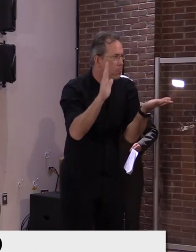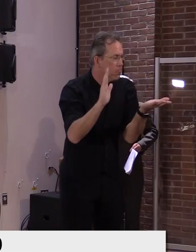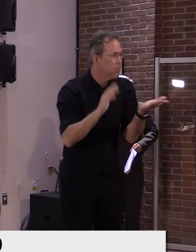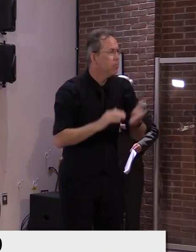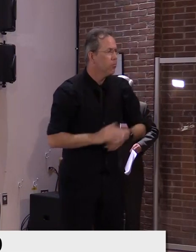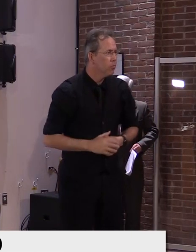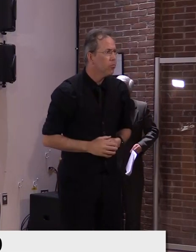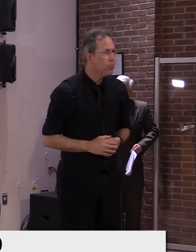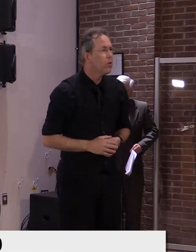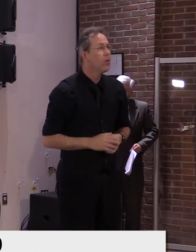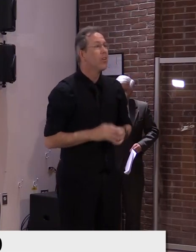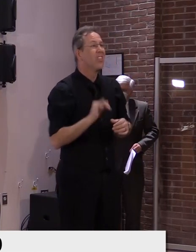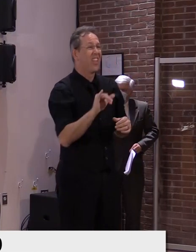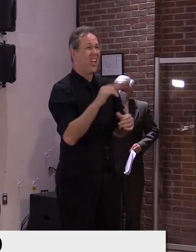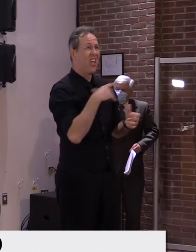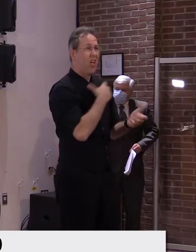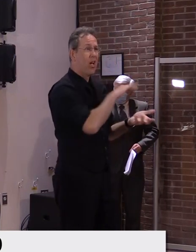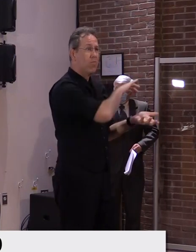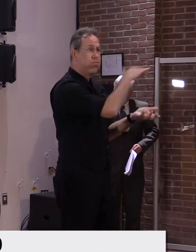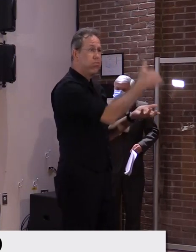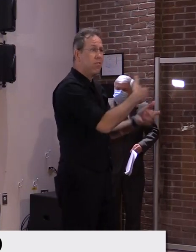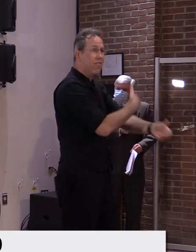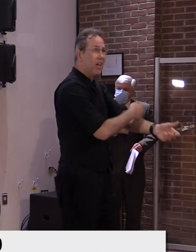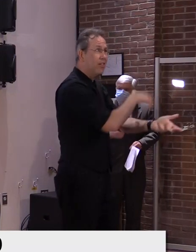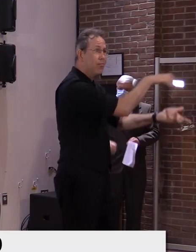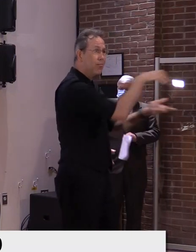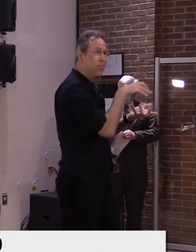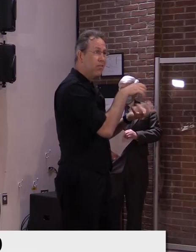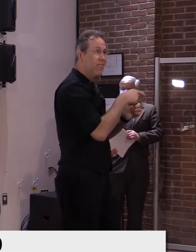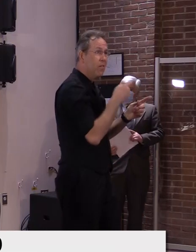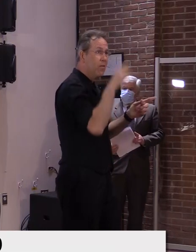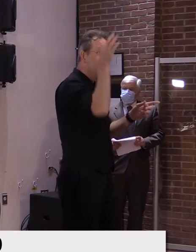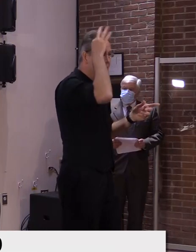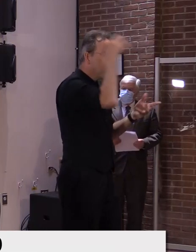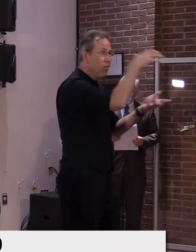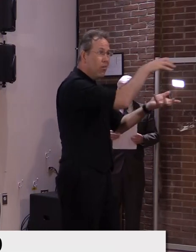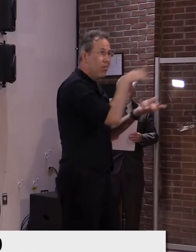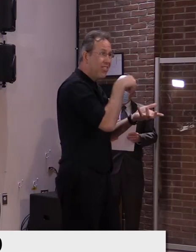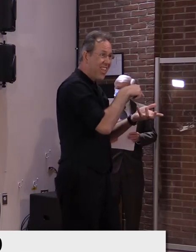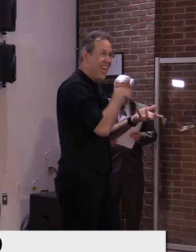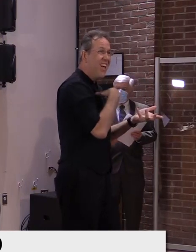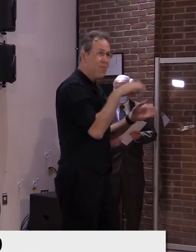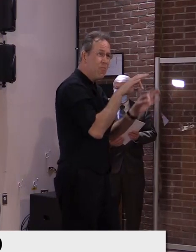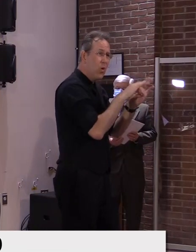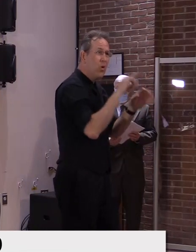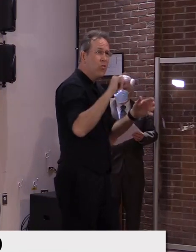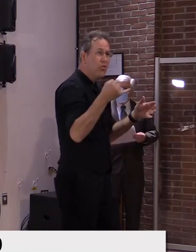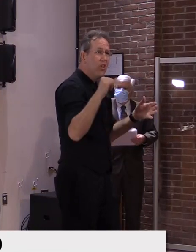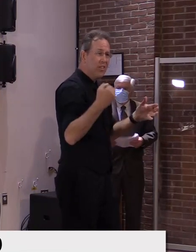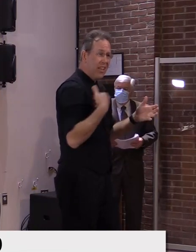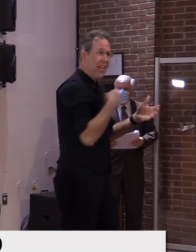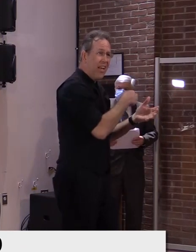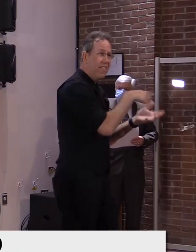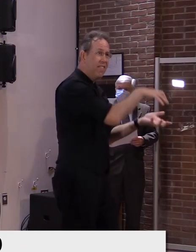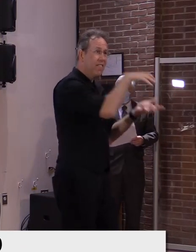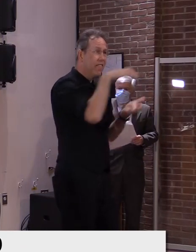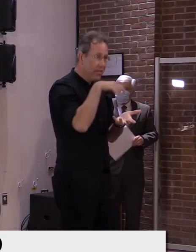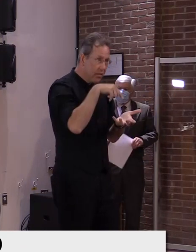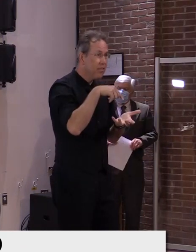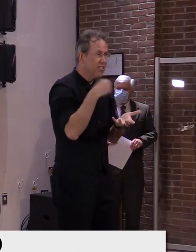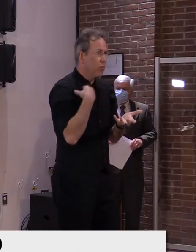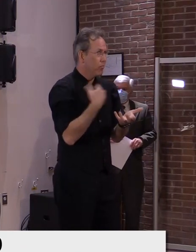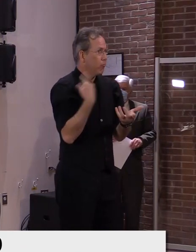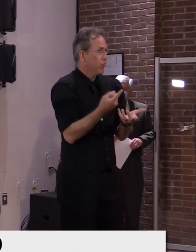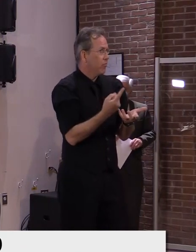they said Vermont will see about the same allocation as last week. This is because, although we're